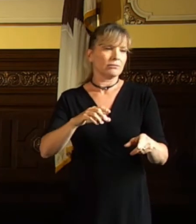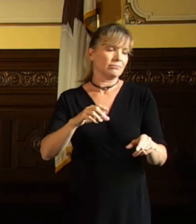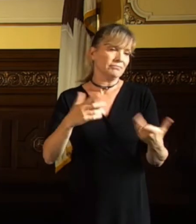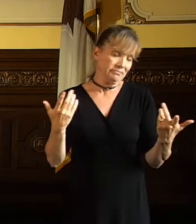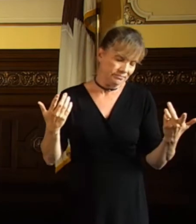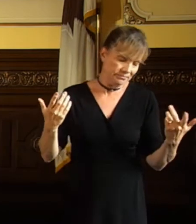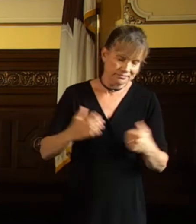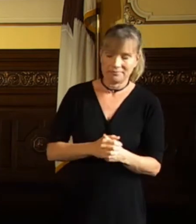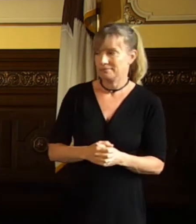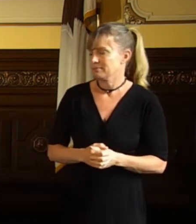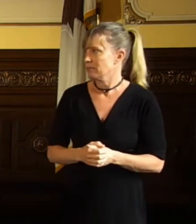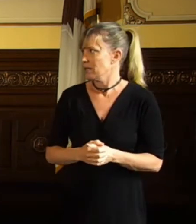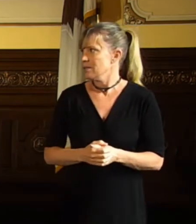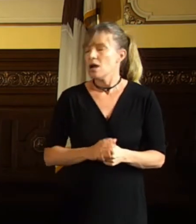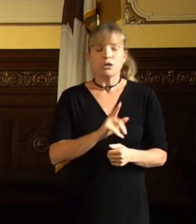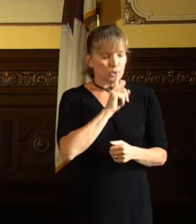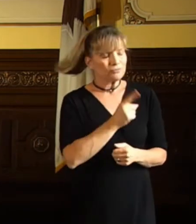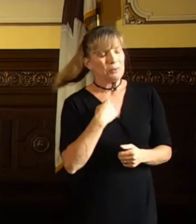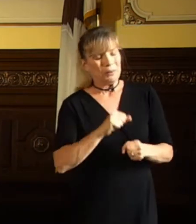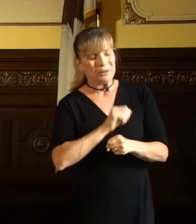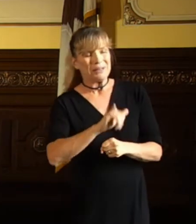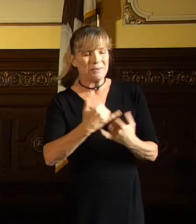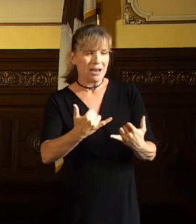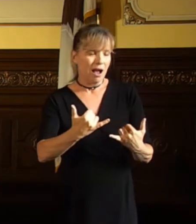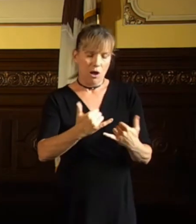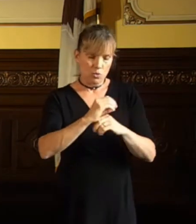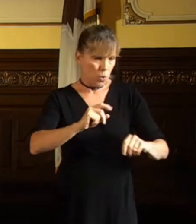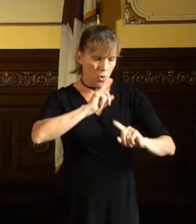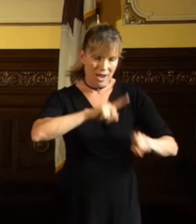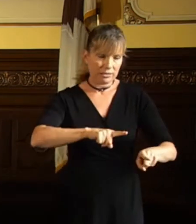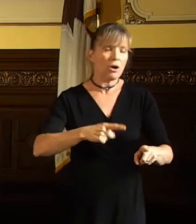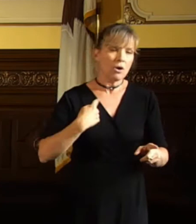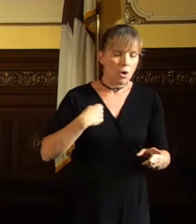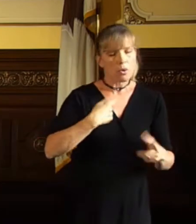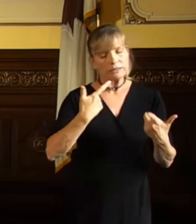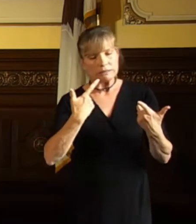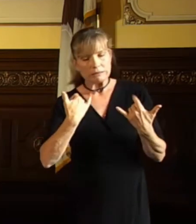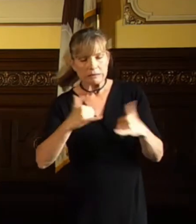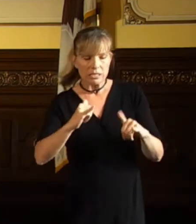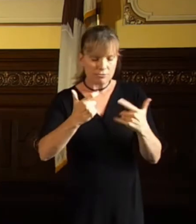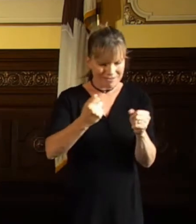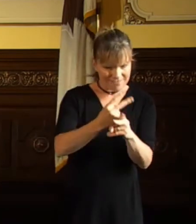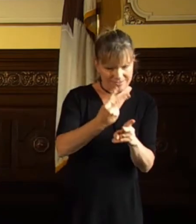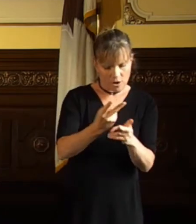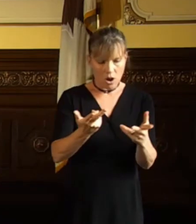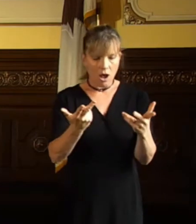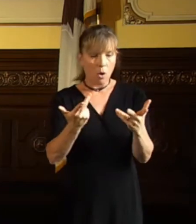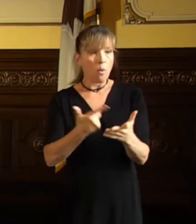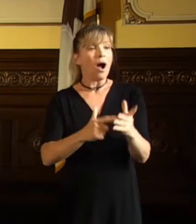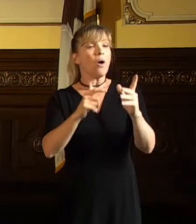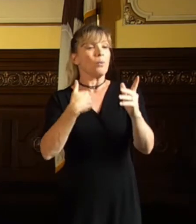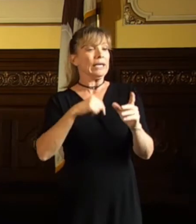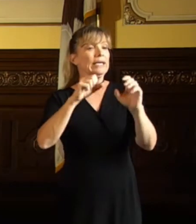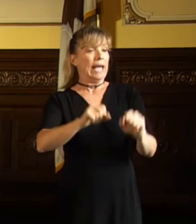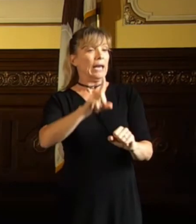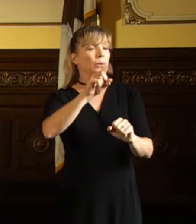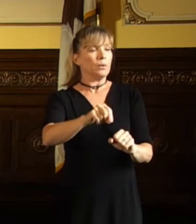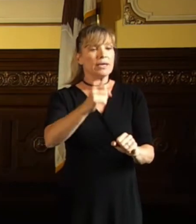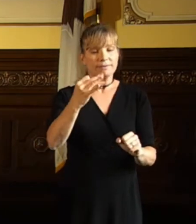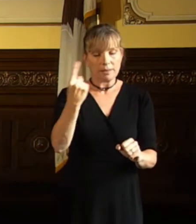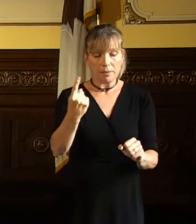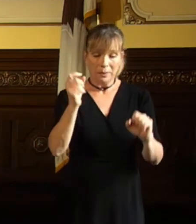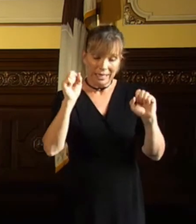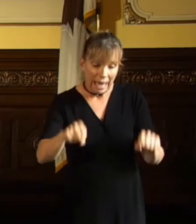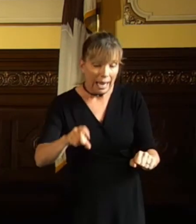Springfield? We're working on that now. I don't have an answer for you. We're still trying to figure out what we can do, if there's something